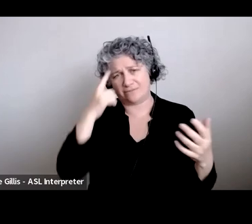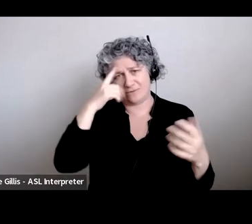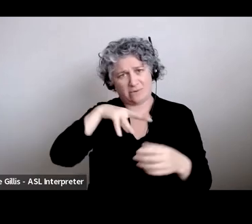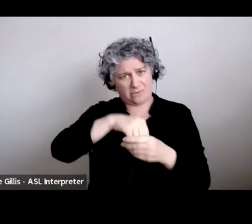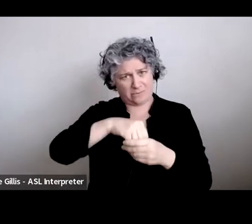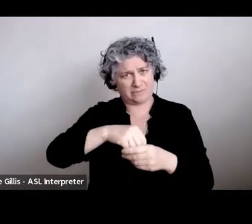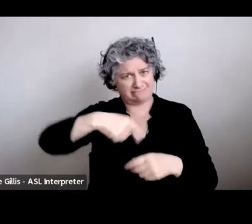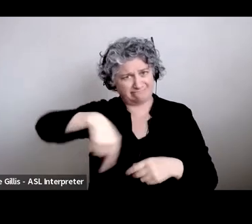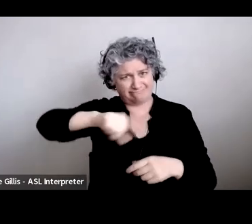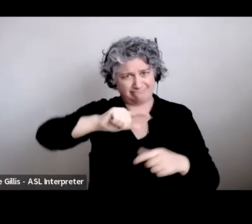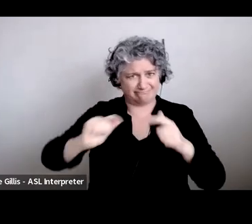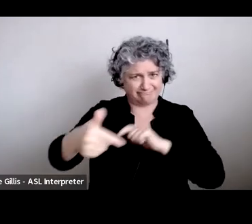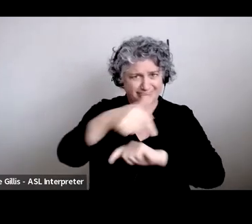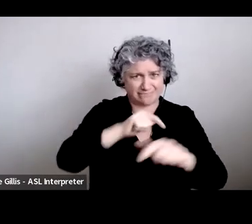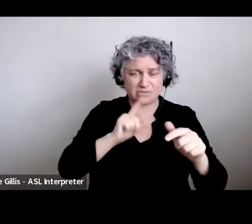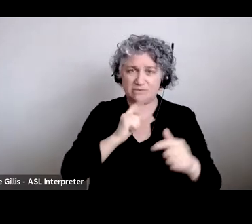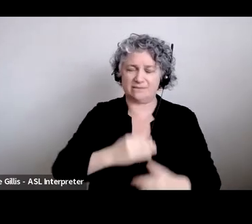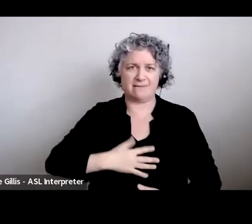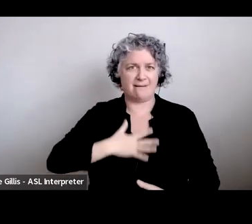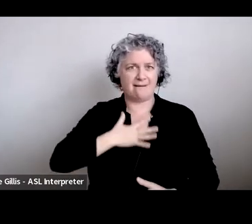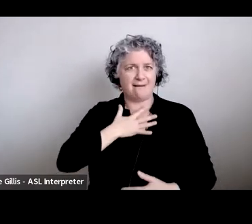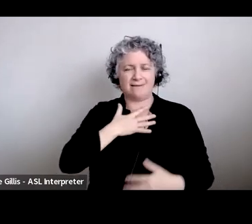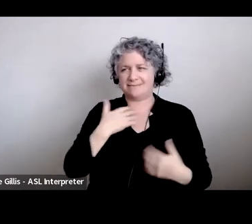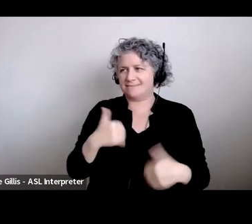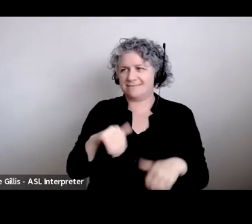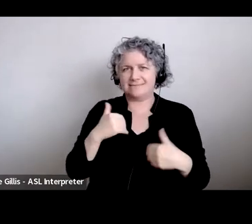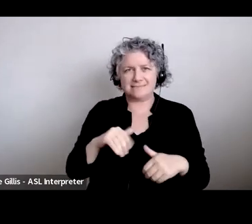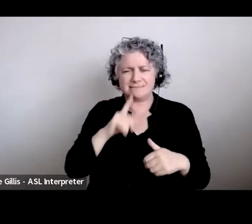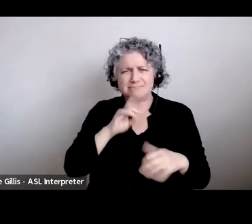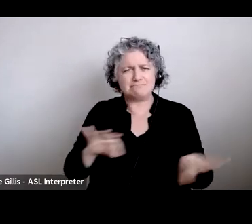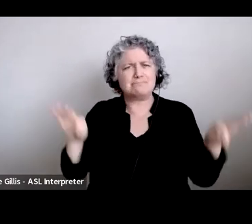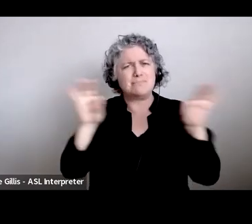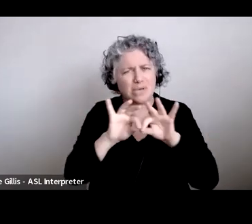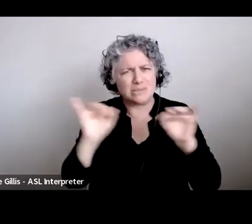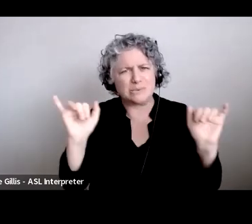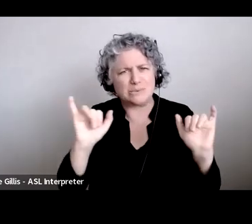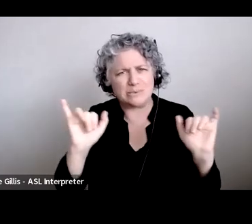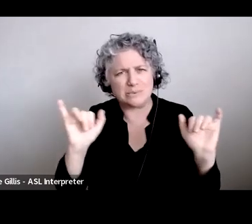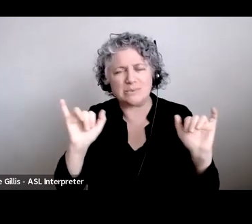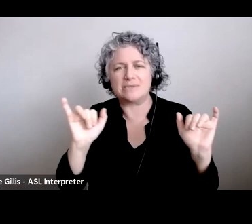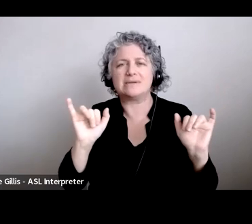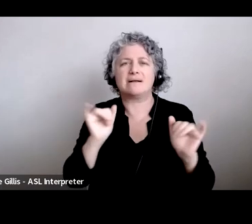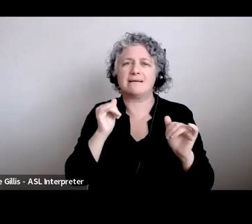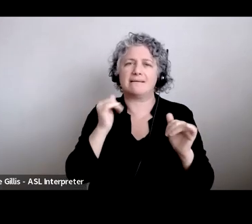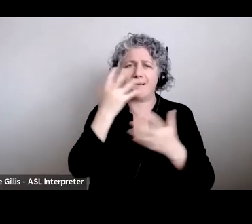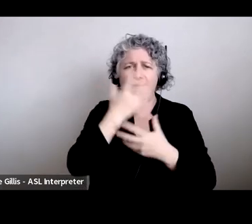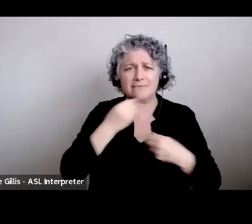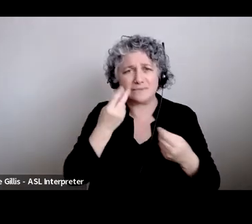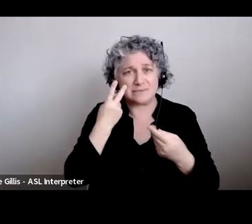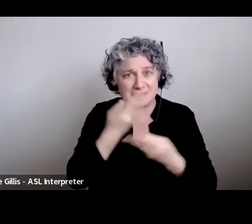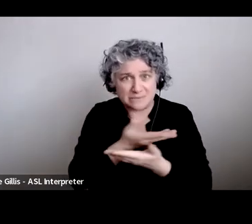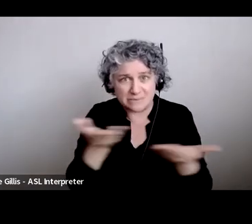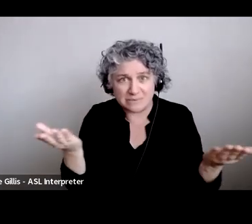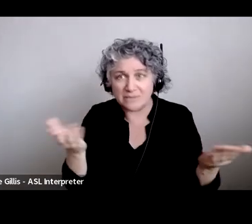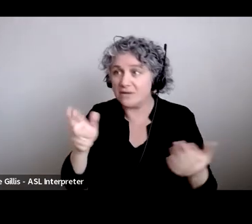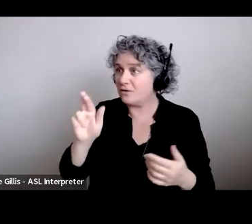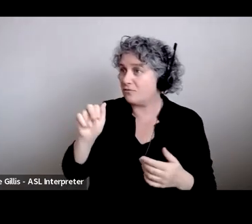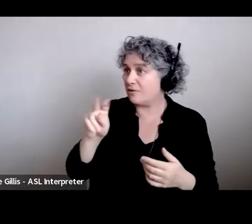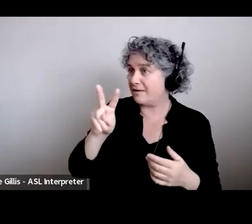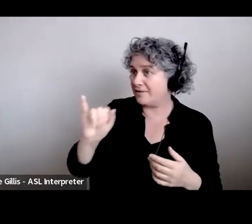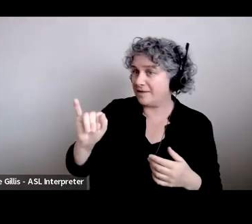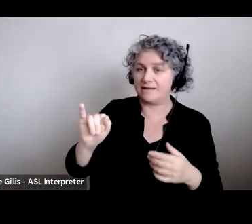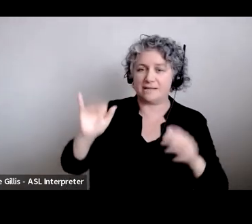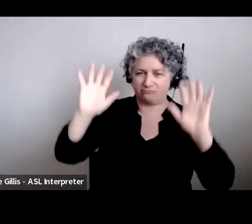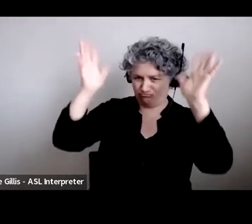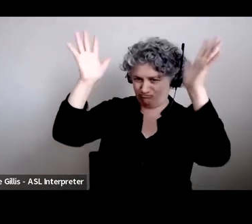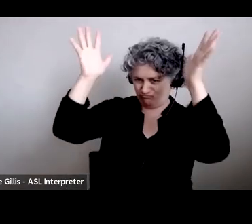this conversation. It's really inspiring and really important, and so lovely to see you all. And Ravi, big toi